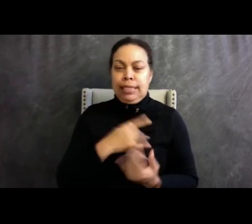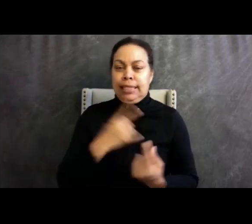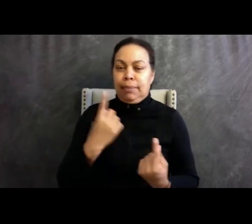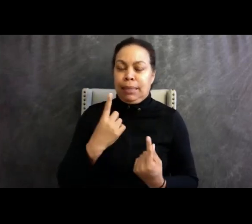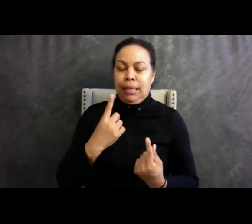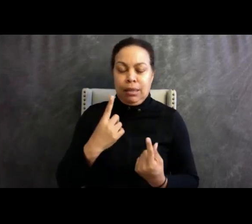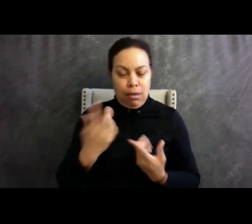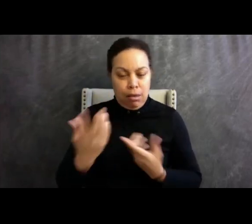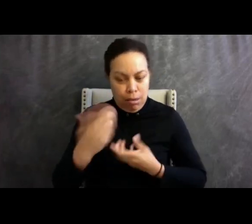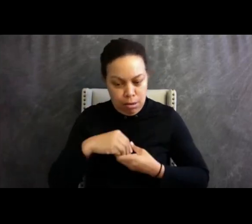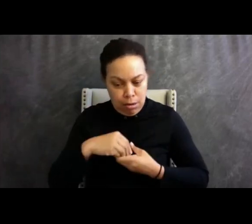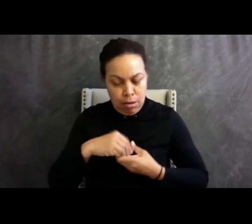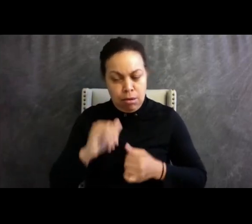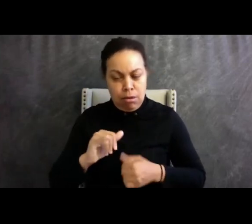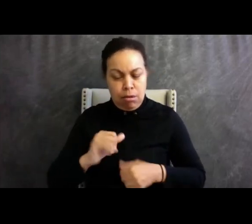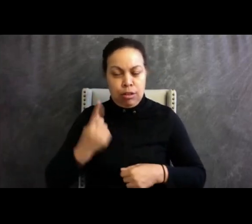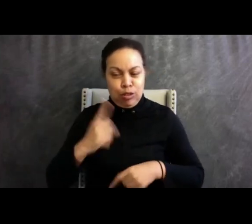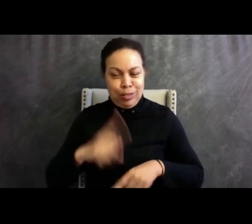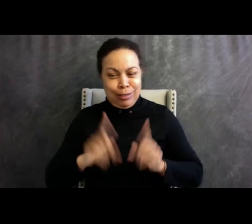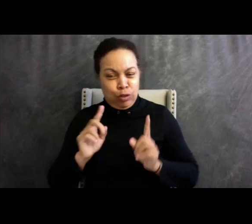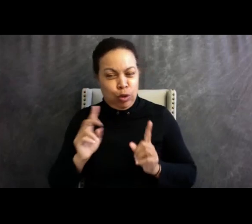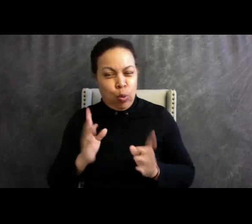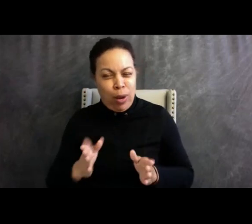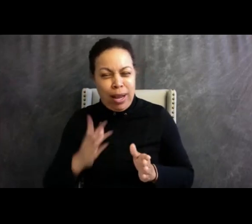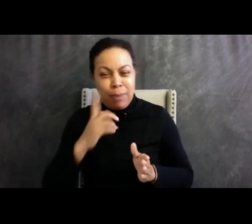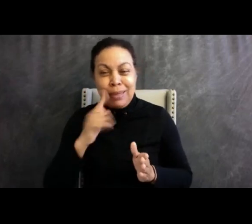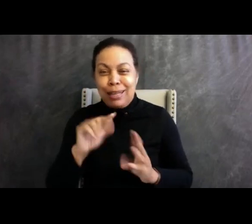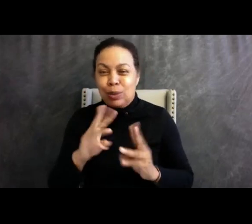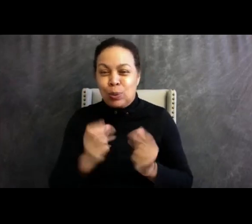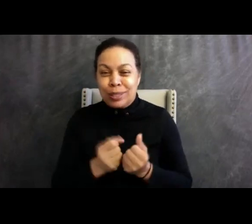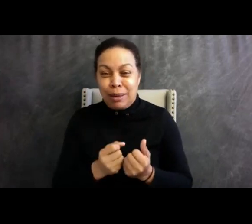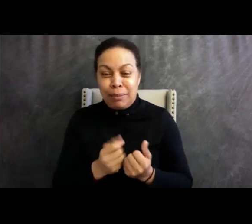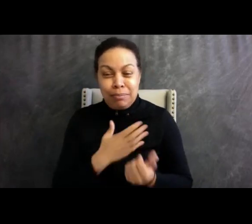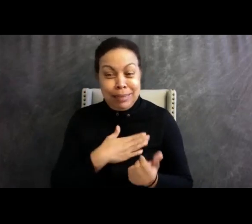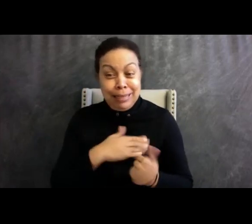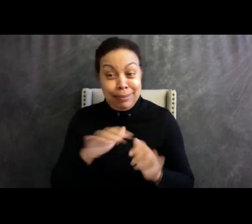in a different perspective because of this workshop.